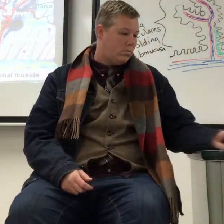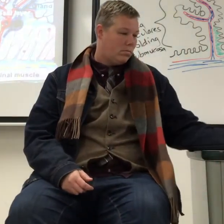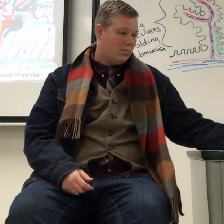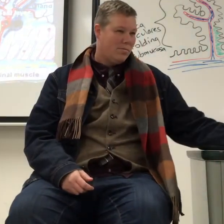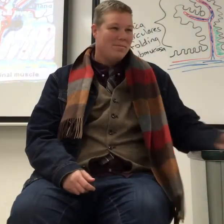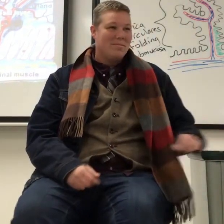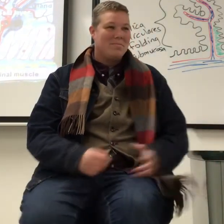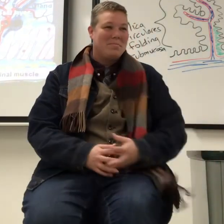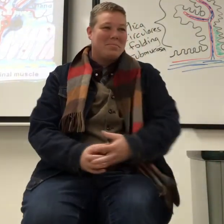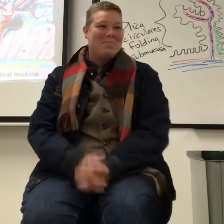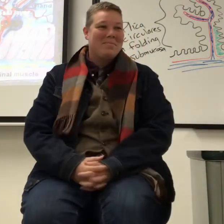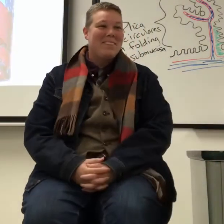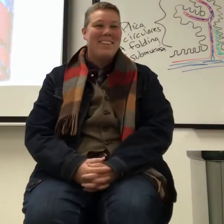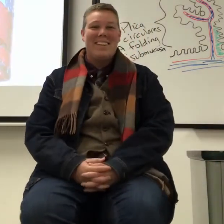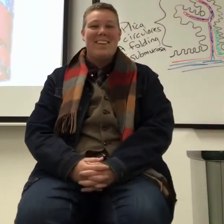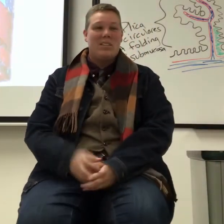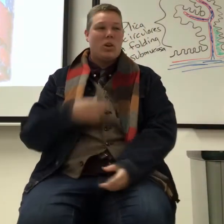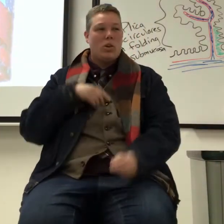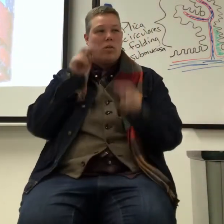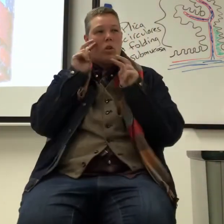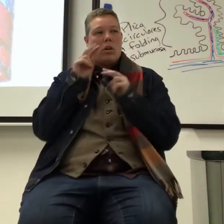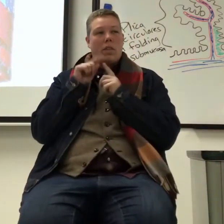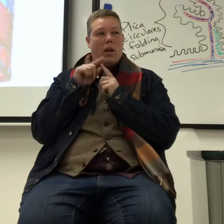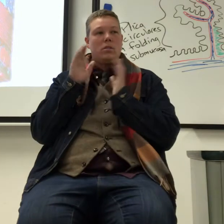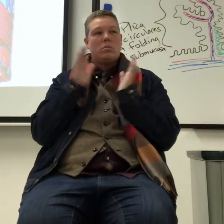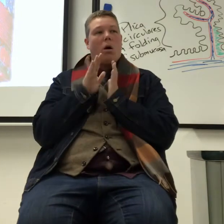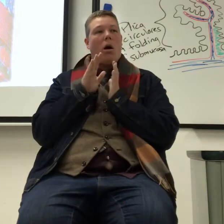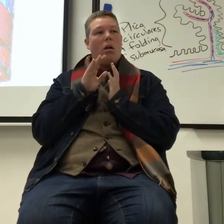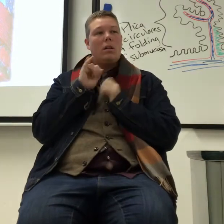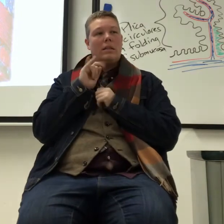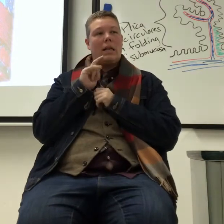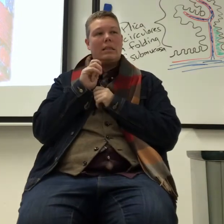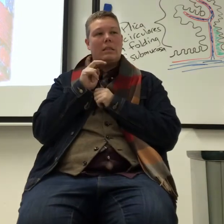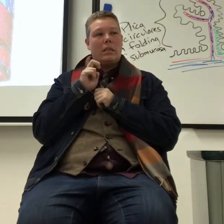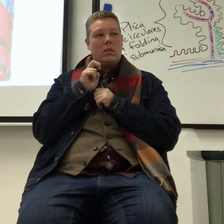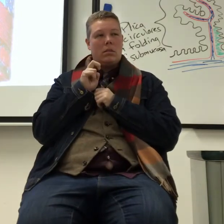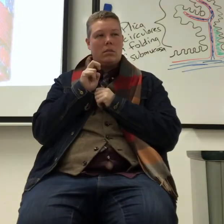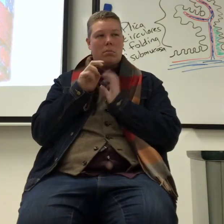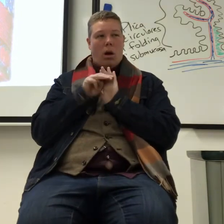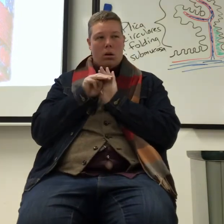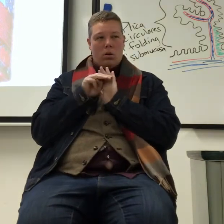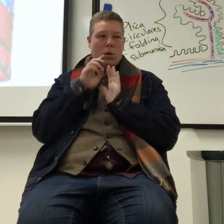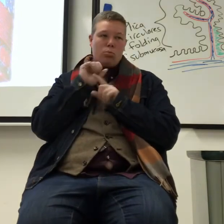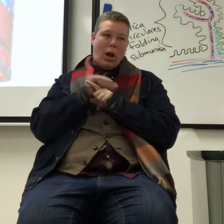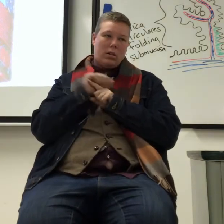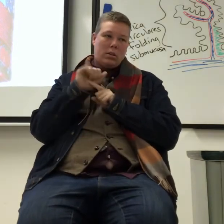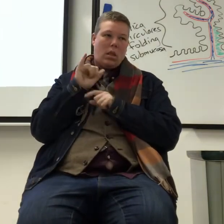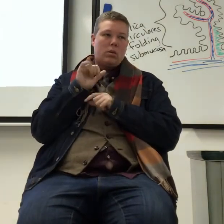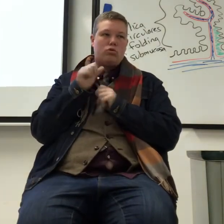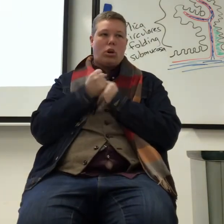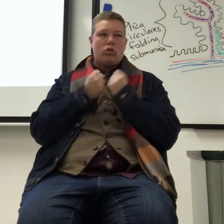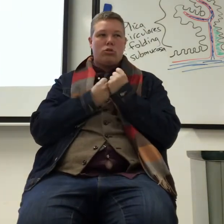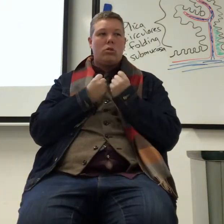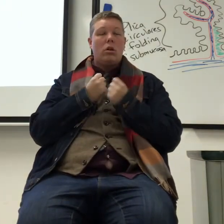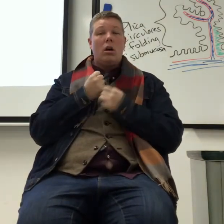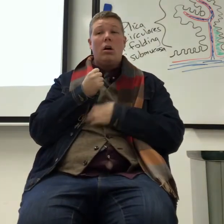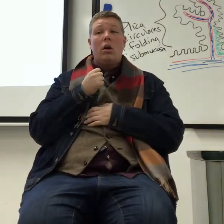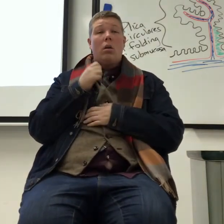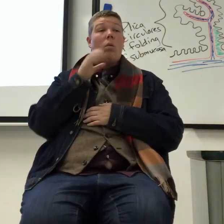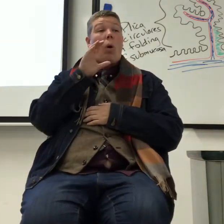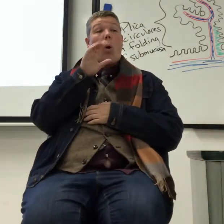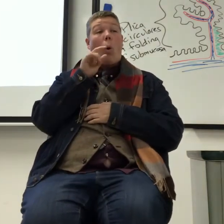small intestine model we looked at before, so you can kind of study those to practice the structures. Now the